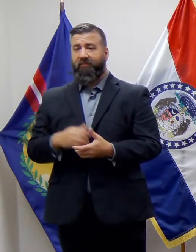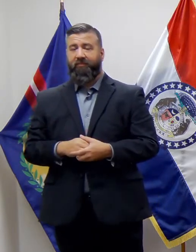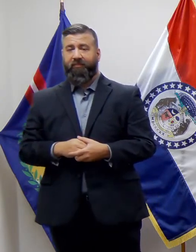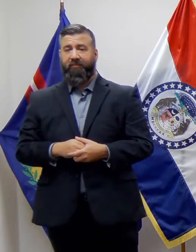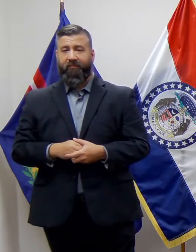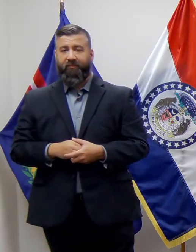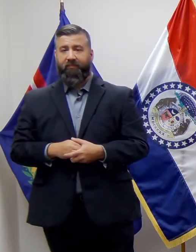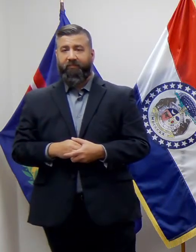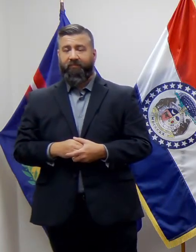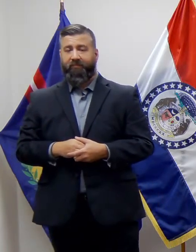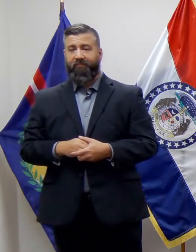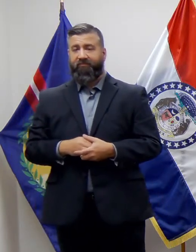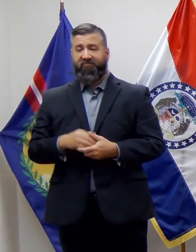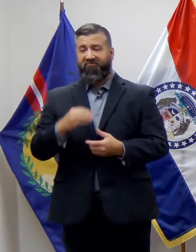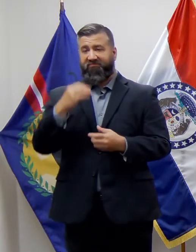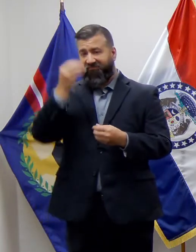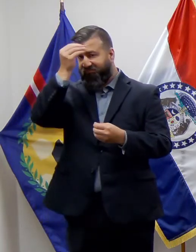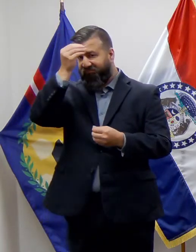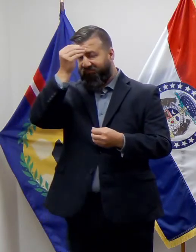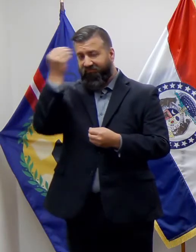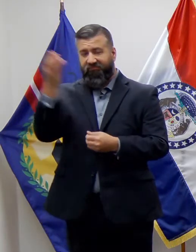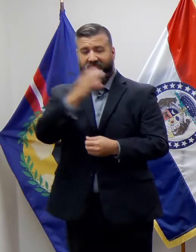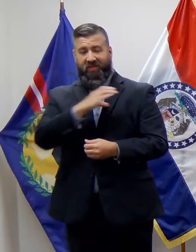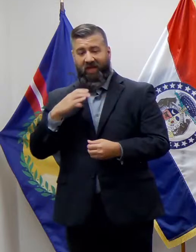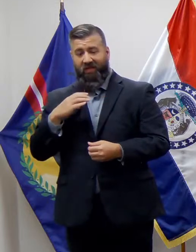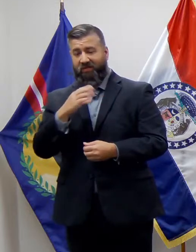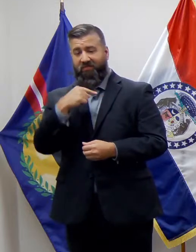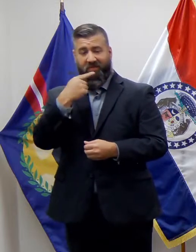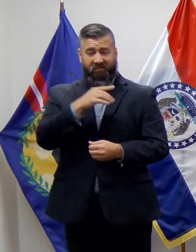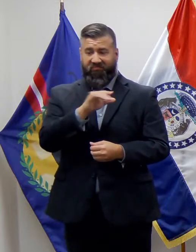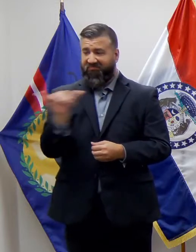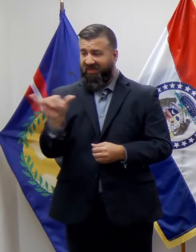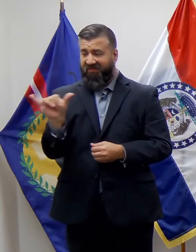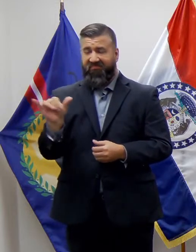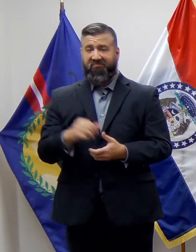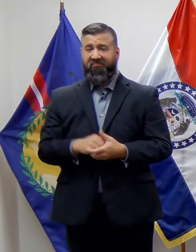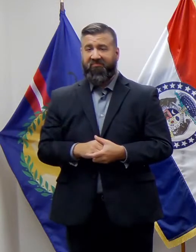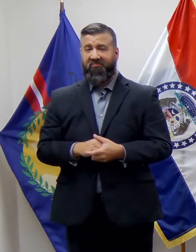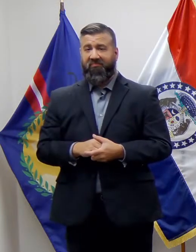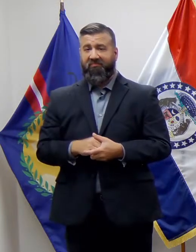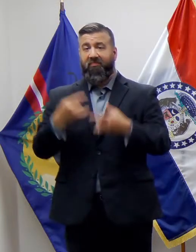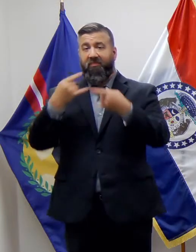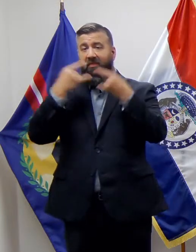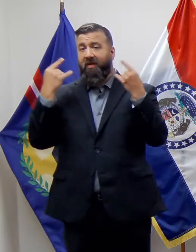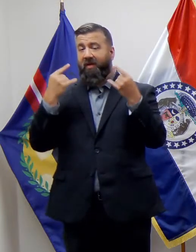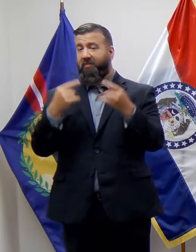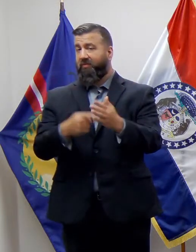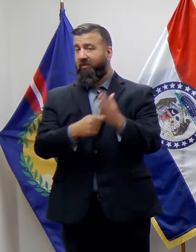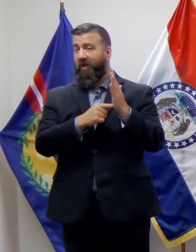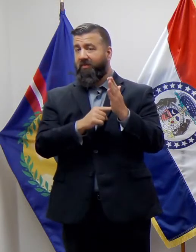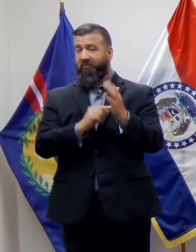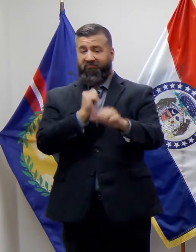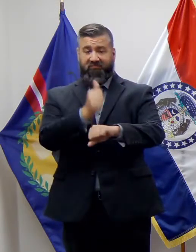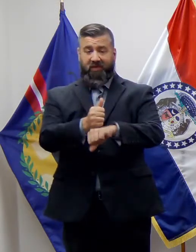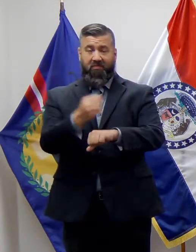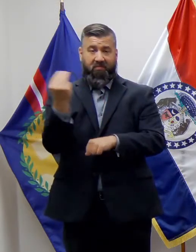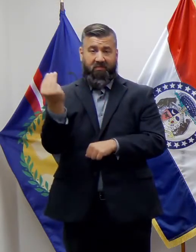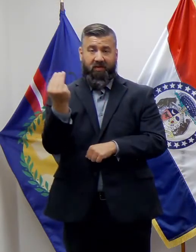public. Notifying the public is notifying the council. When the mask mandate took effect on Monday,